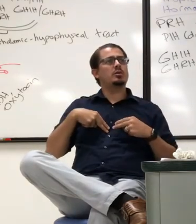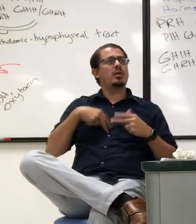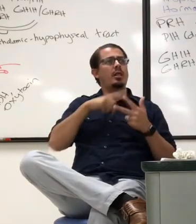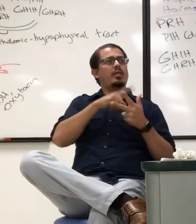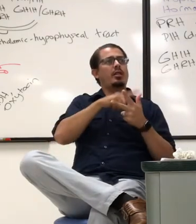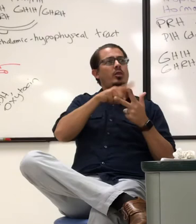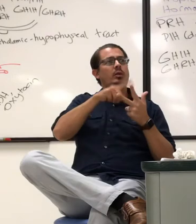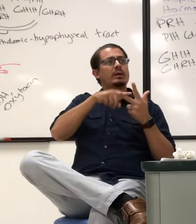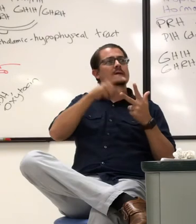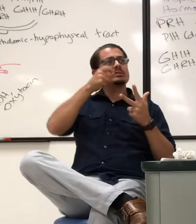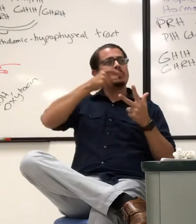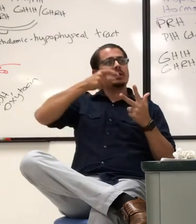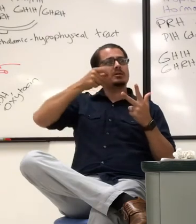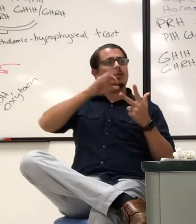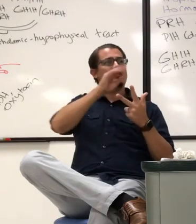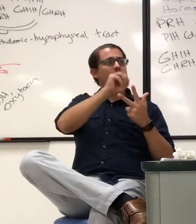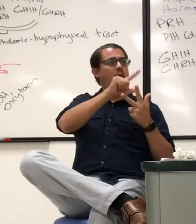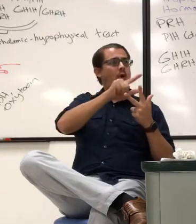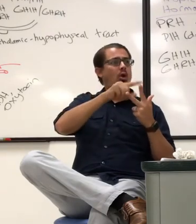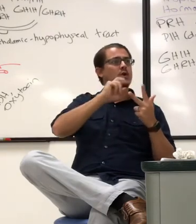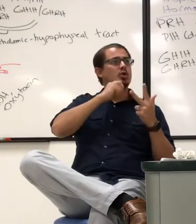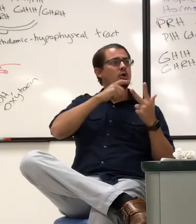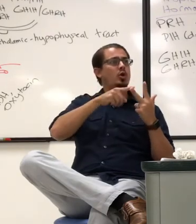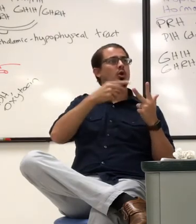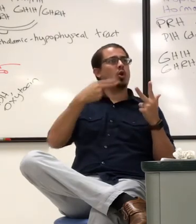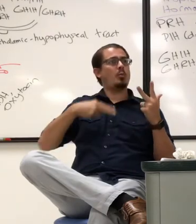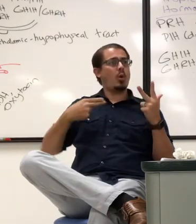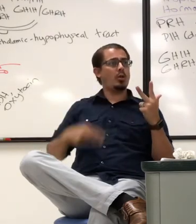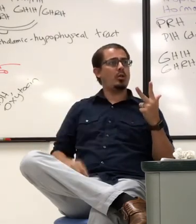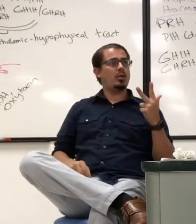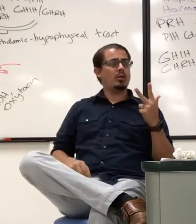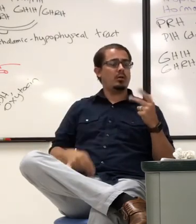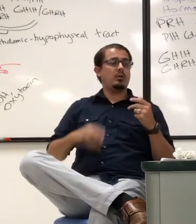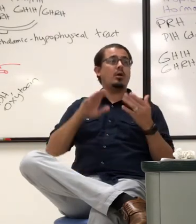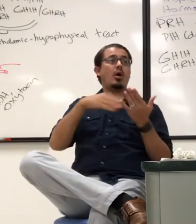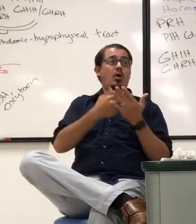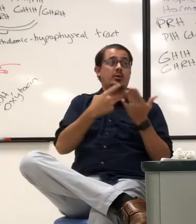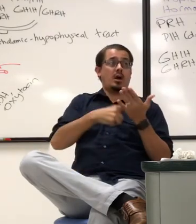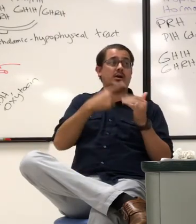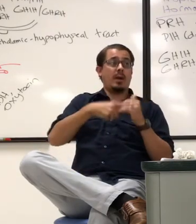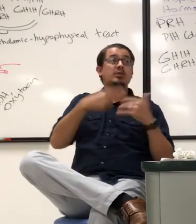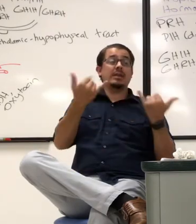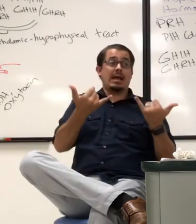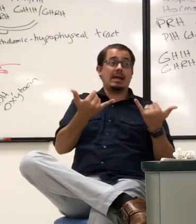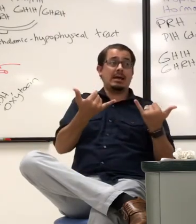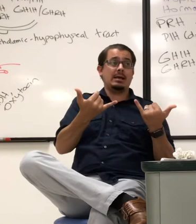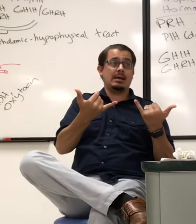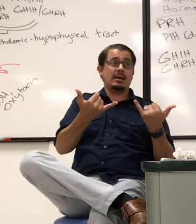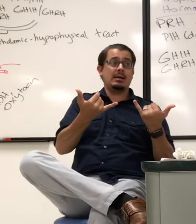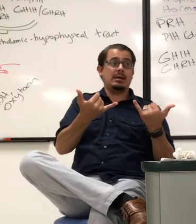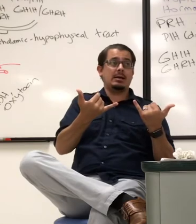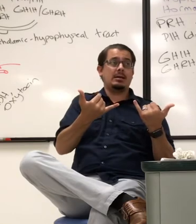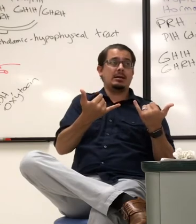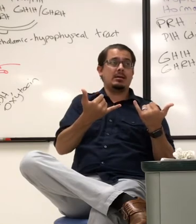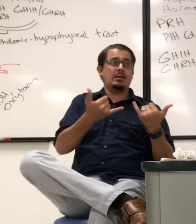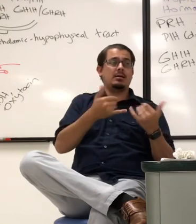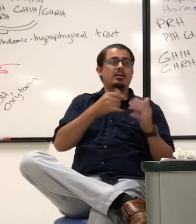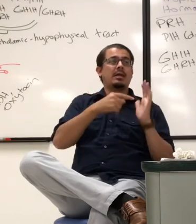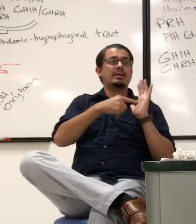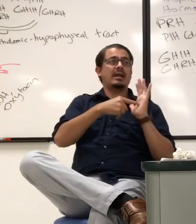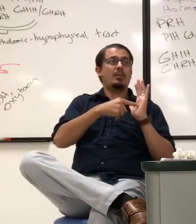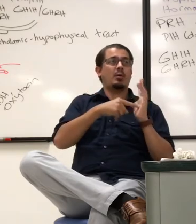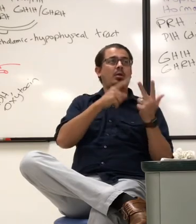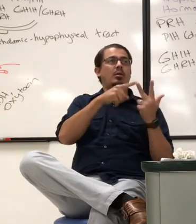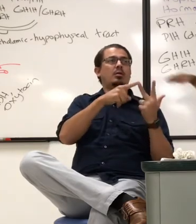stimulations that we went over, humoral, neural, and hormonal? All of the ones I talked about here today, all of them are the example